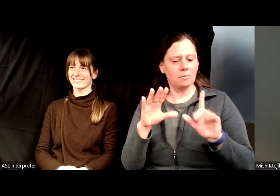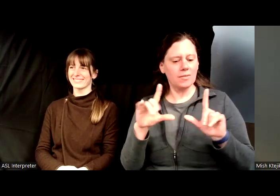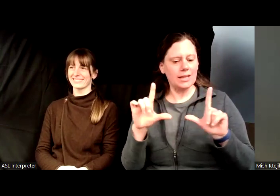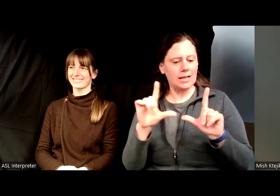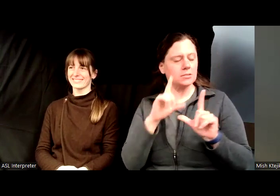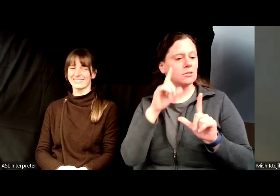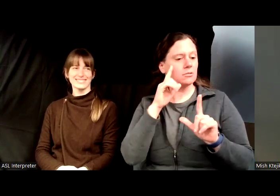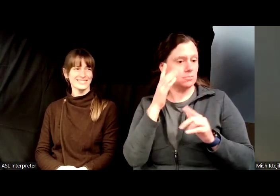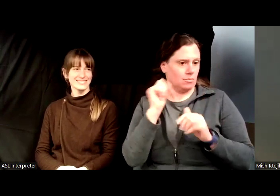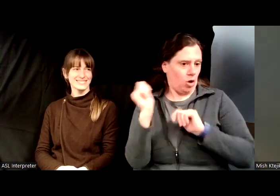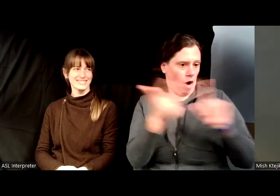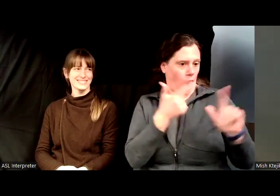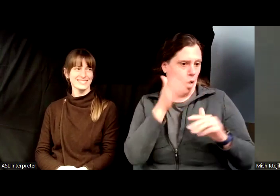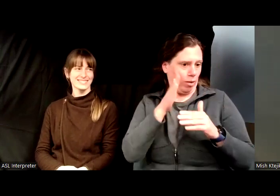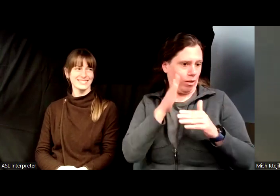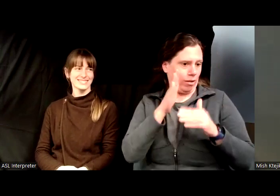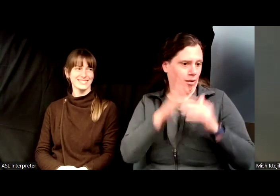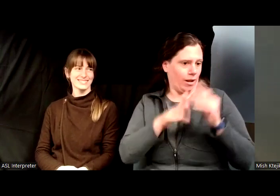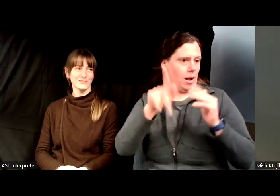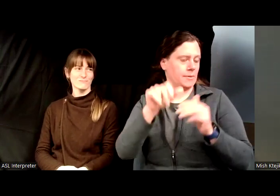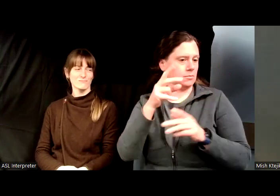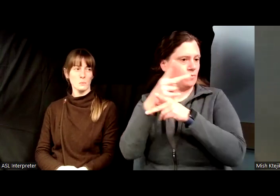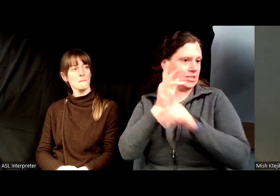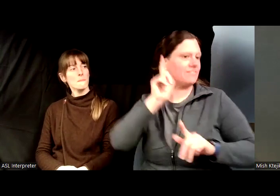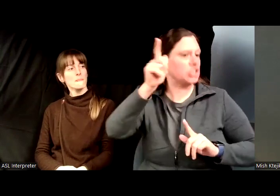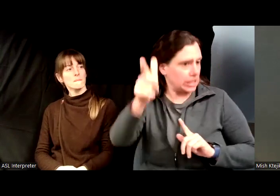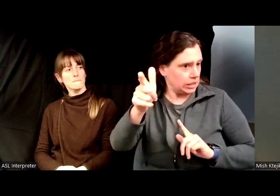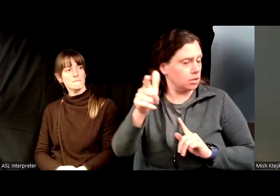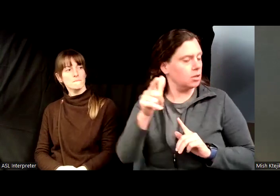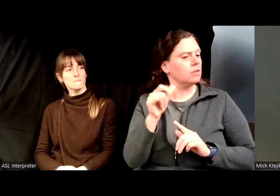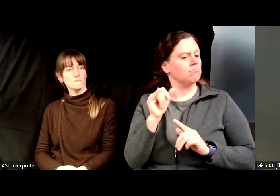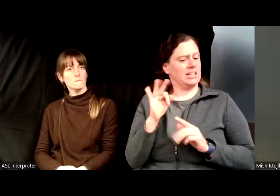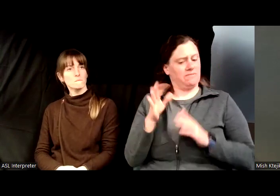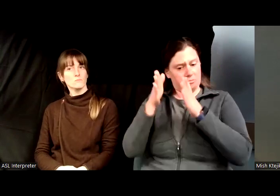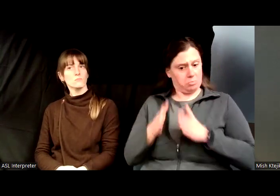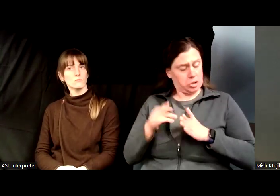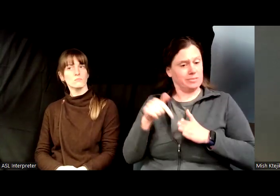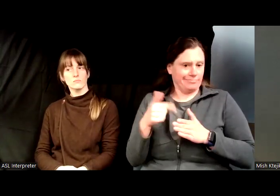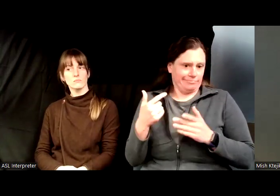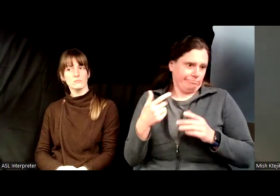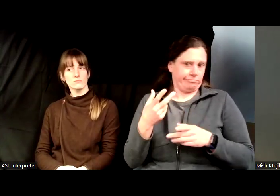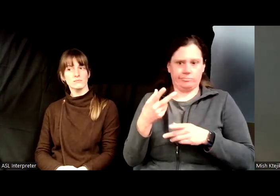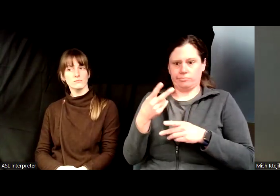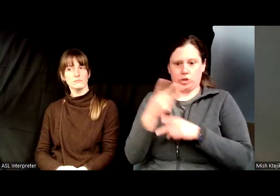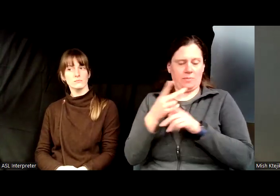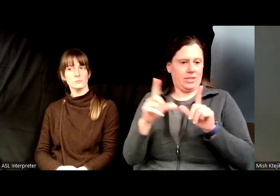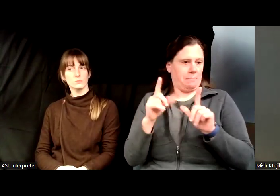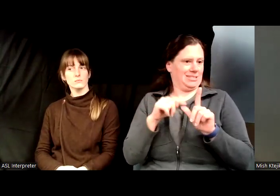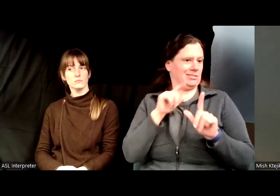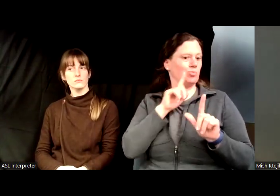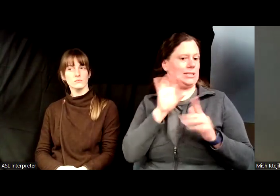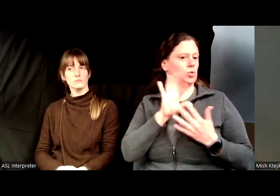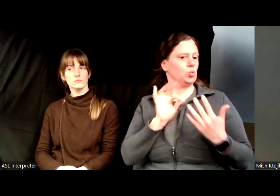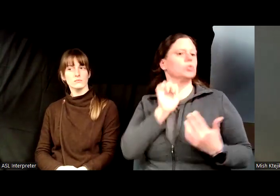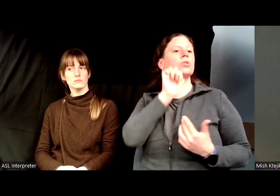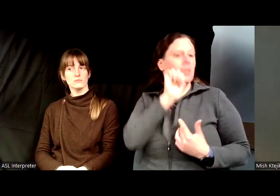Jackson, yeah, I think Colleen started. So all will end up with a supervisory license eventually, but you